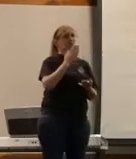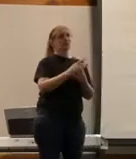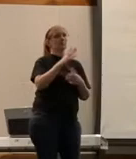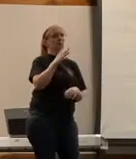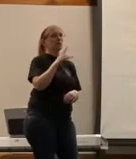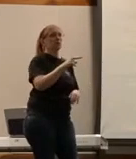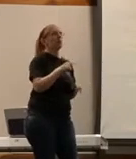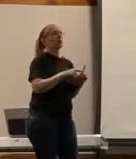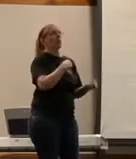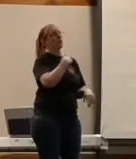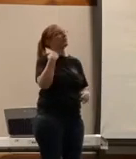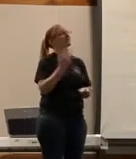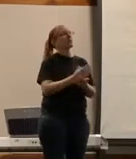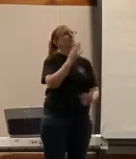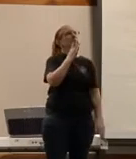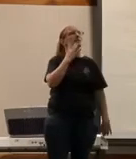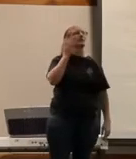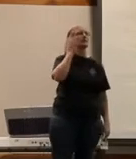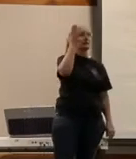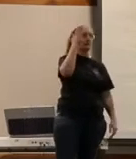but we have stopped talking to Him.